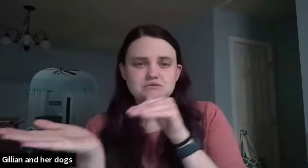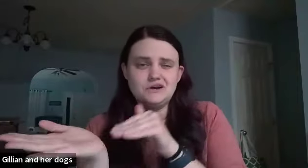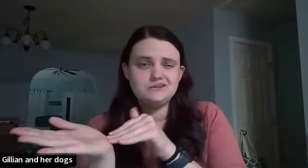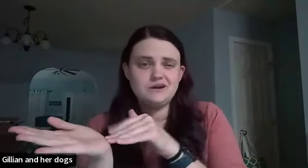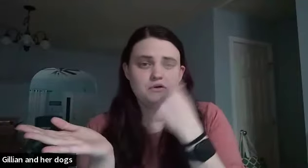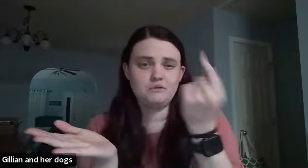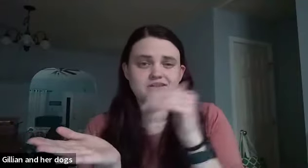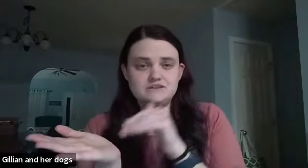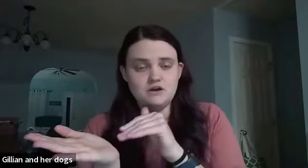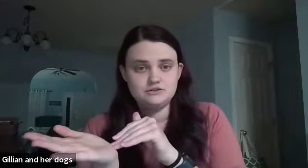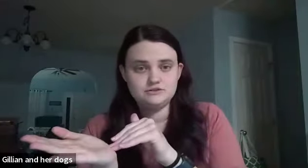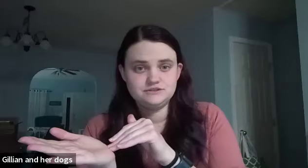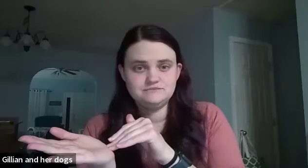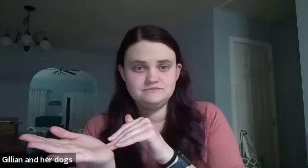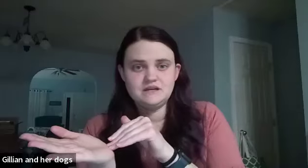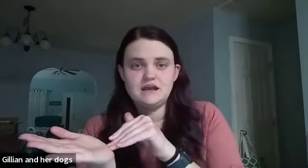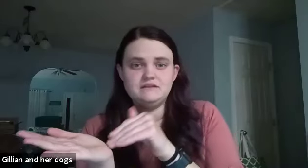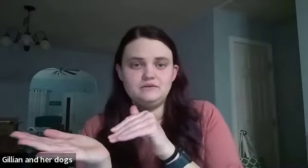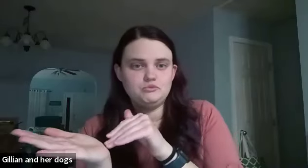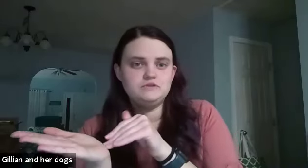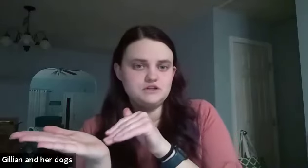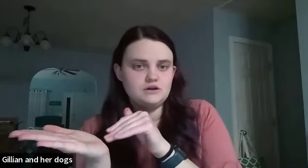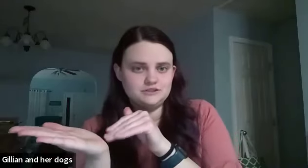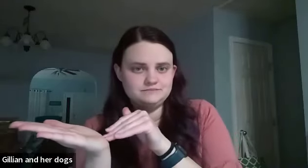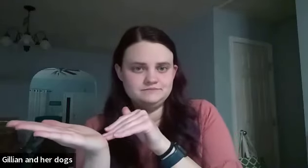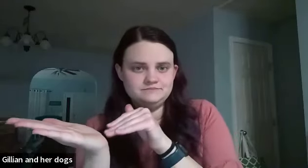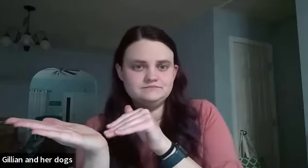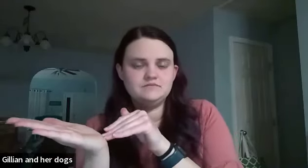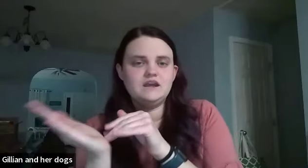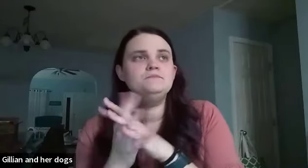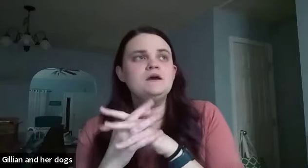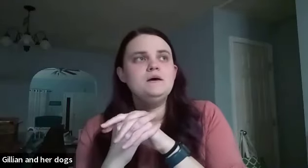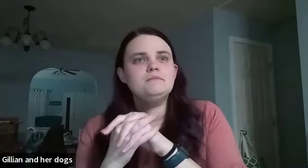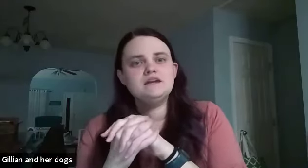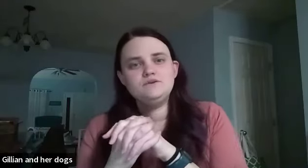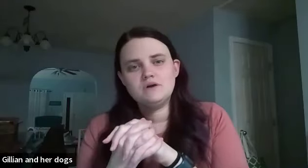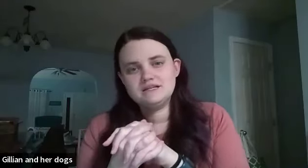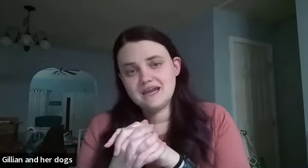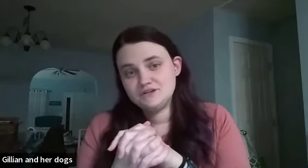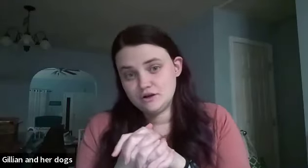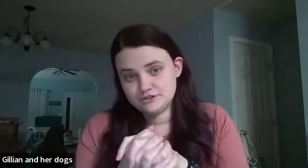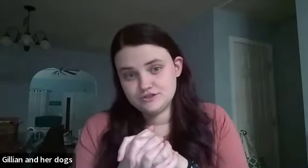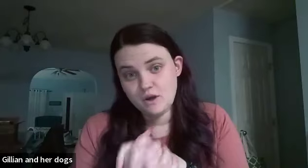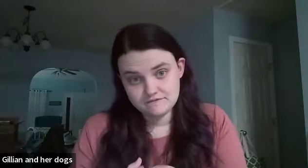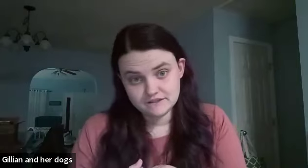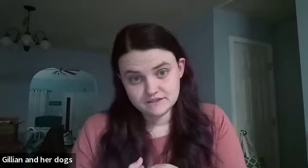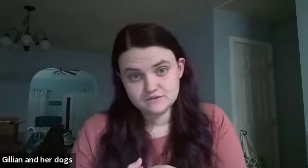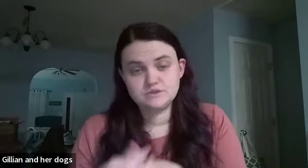general doctor, I'm going to the doctor's, like the doctor. Okay. But if you wanted to add doctor's office, which